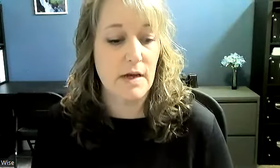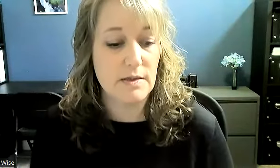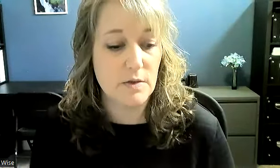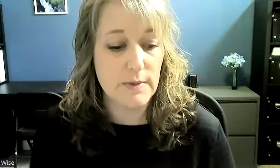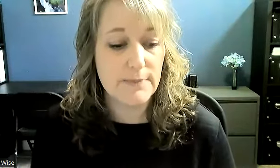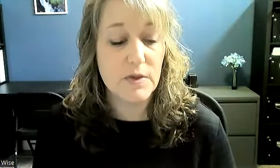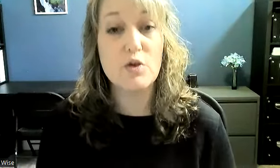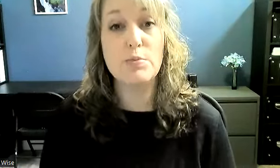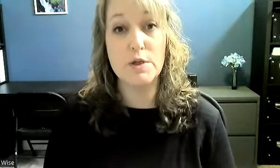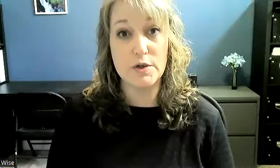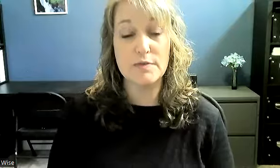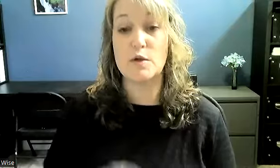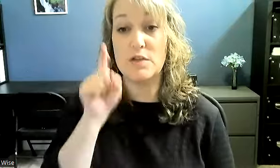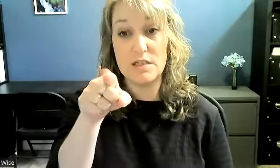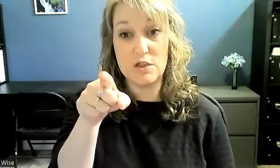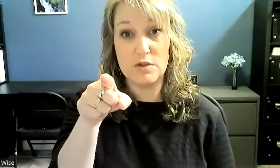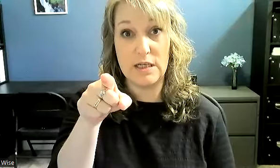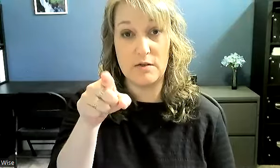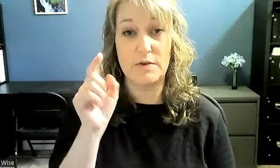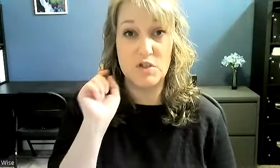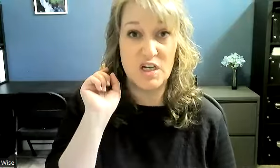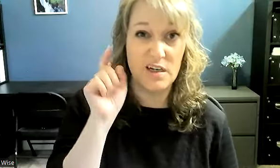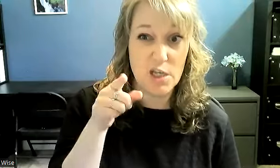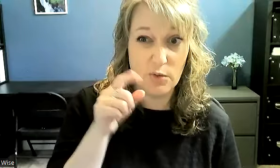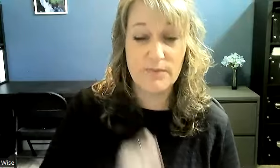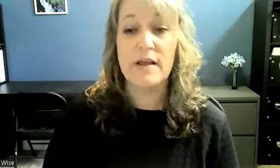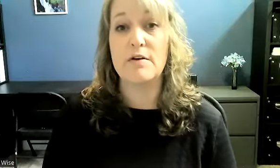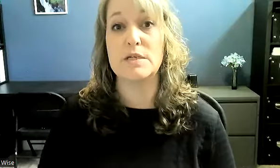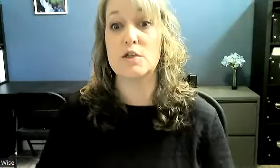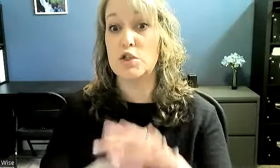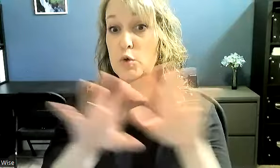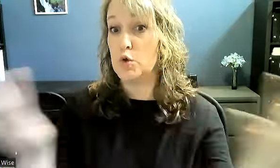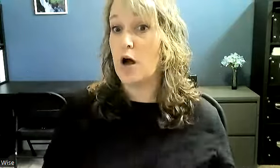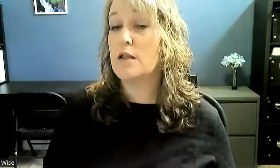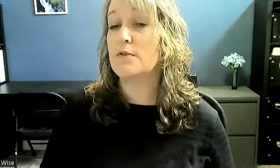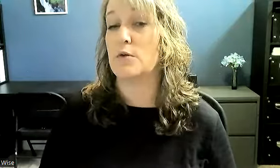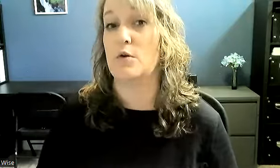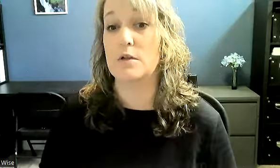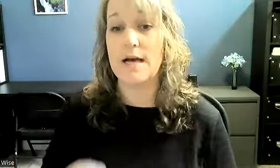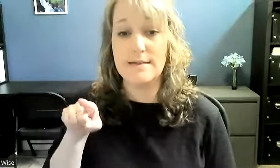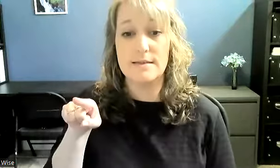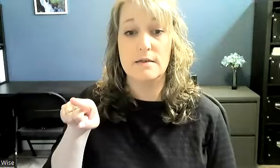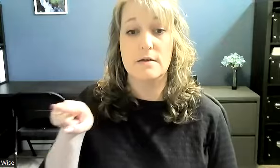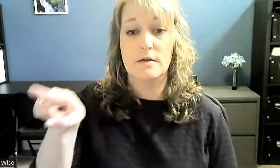Us or we. You plural, so this is you singular if I'm just talking to you. If I'm talking to all of you, the whole class,